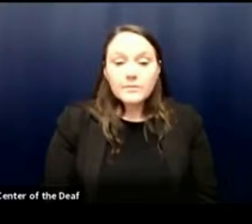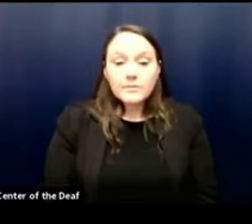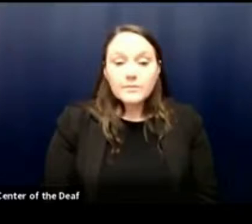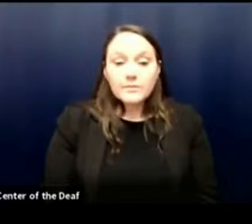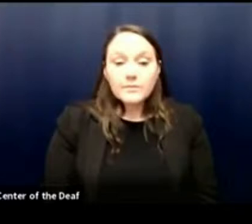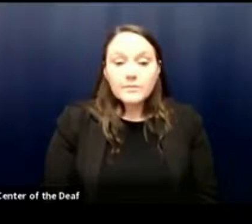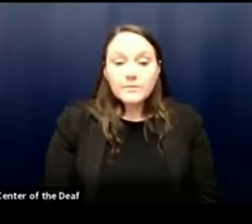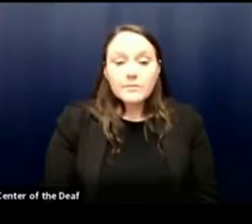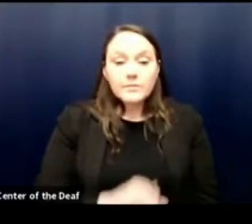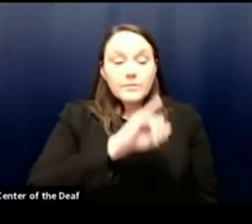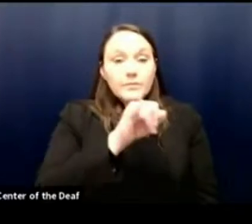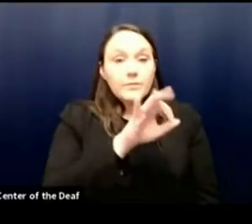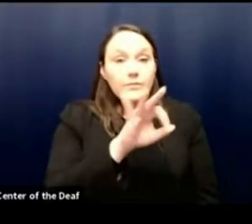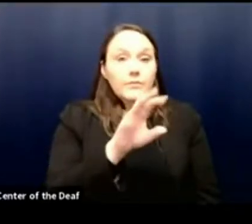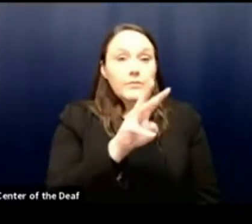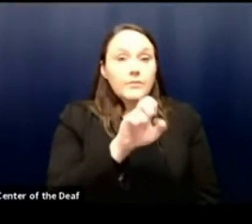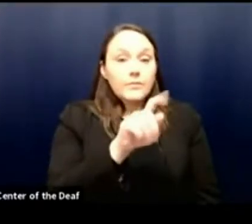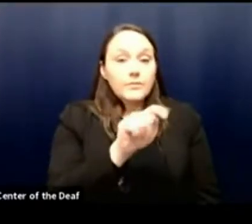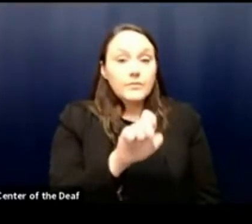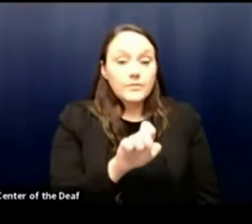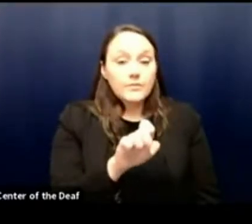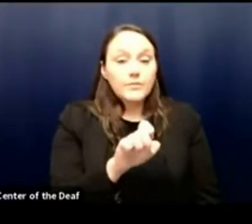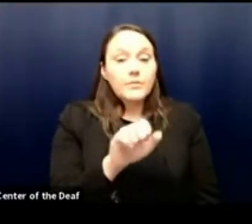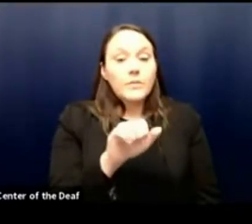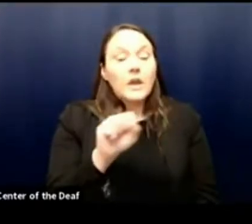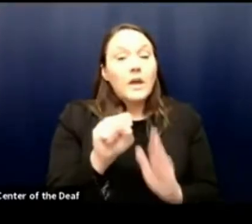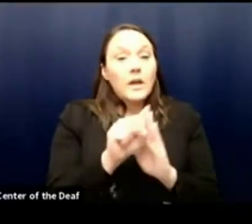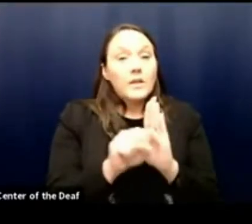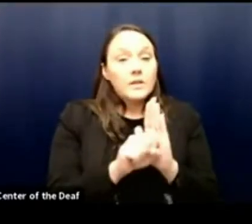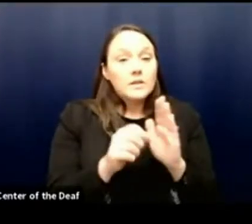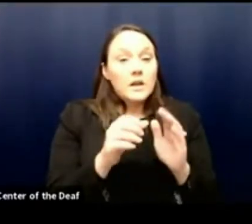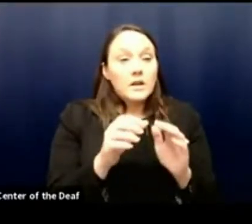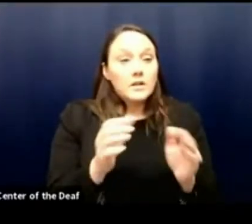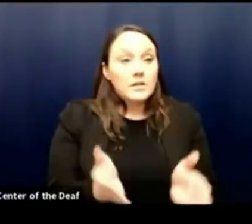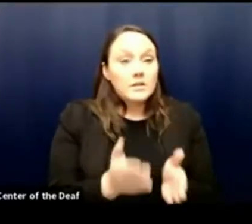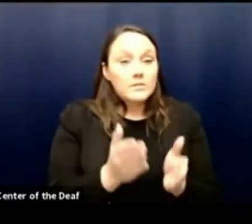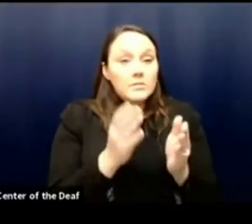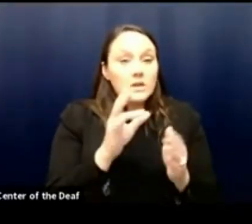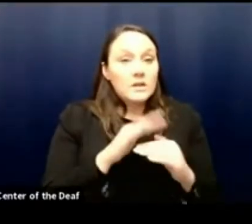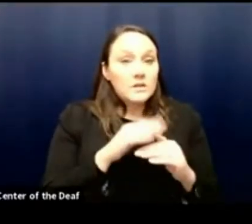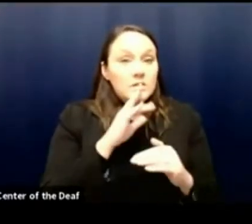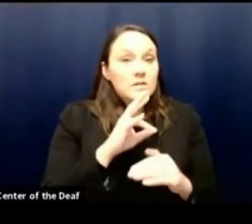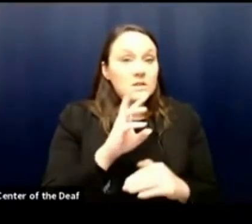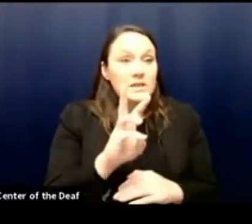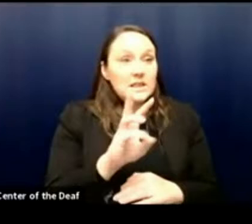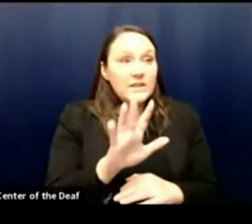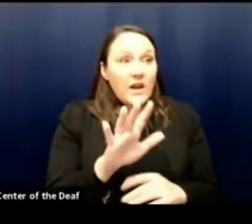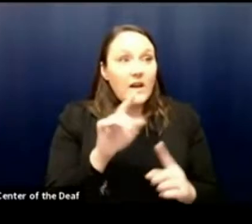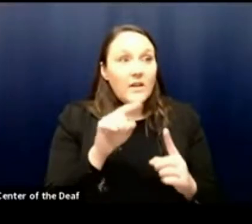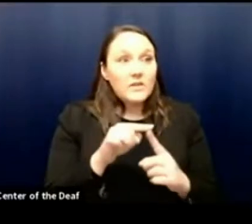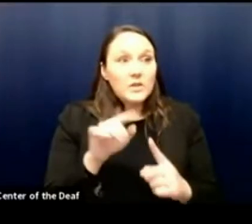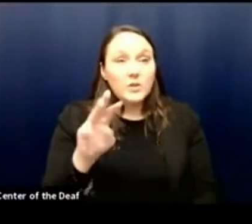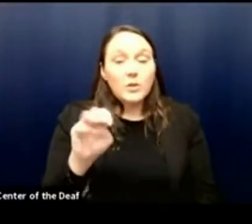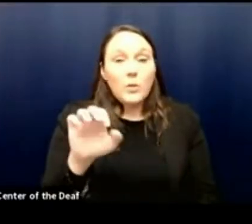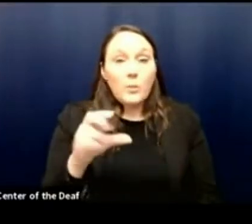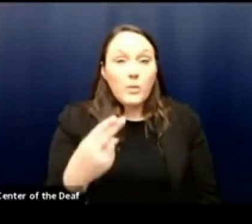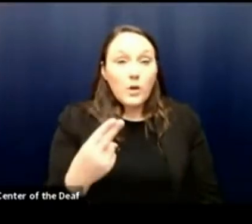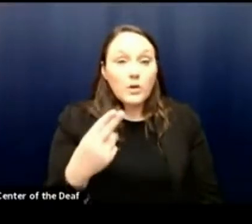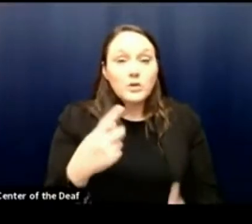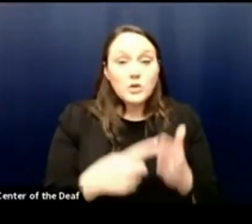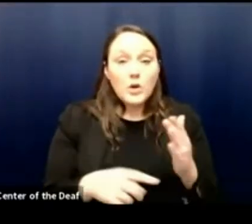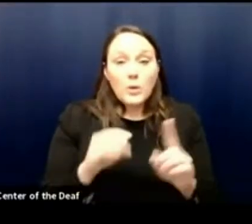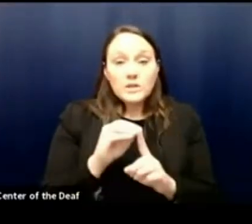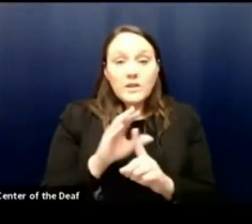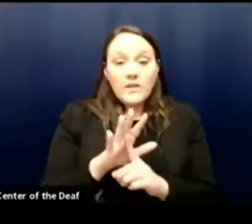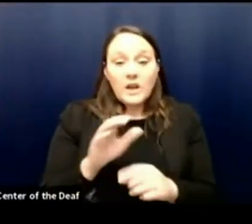From Jeff with WATE, the state pushed 65-year-olds back to March. What's the impact locally of that?